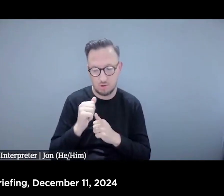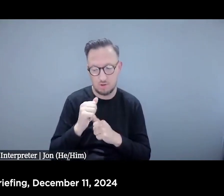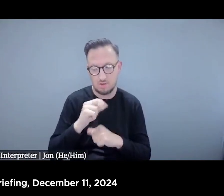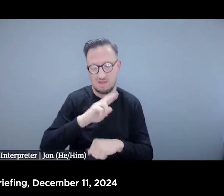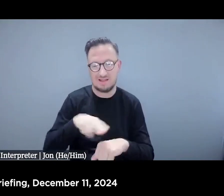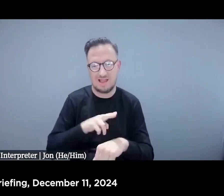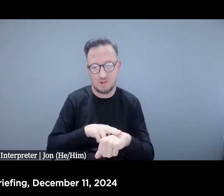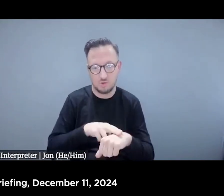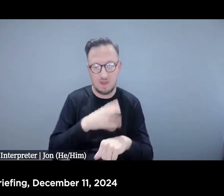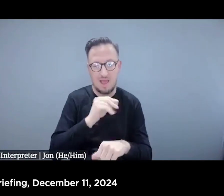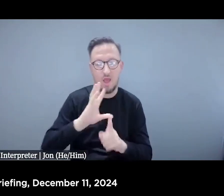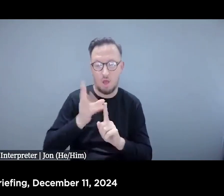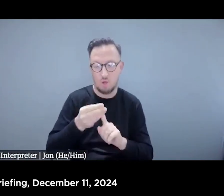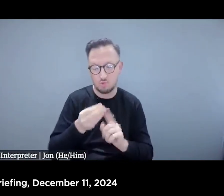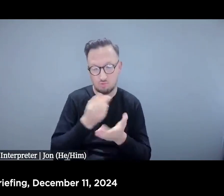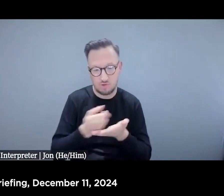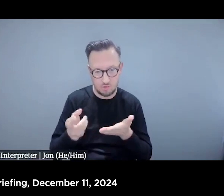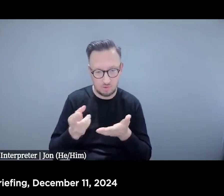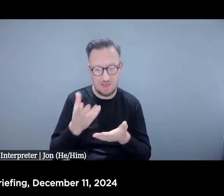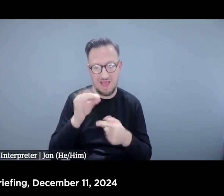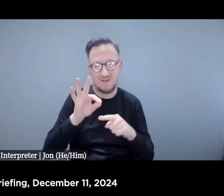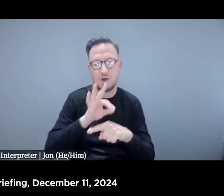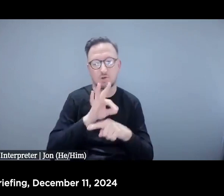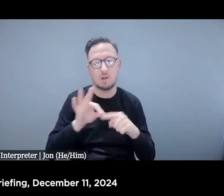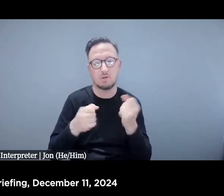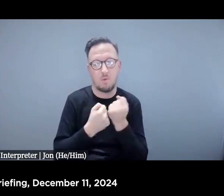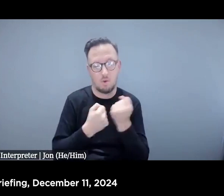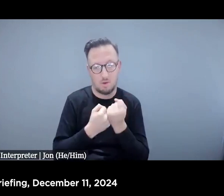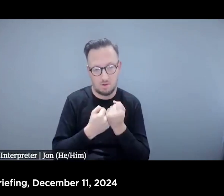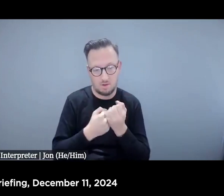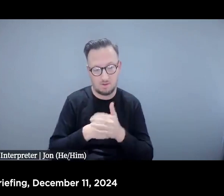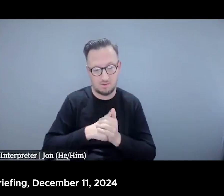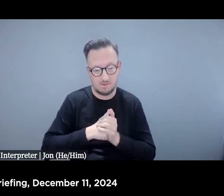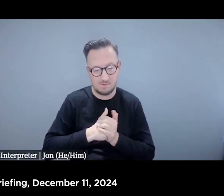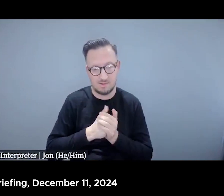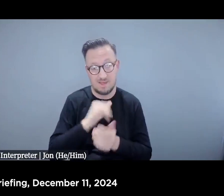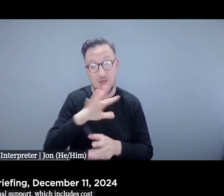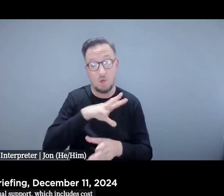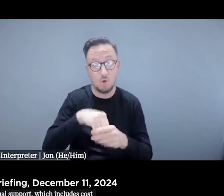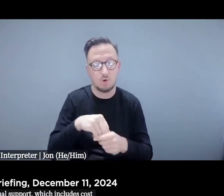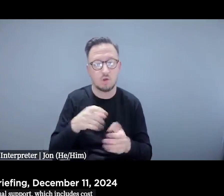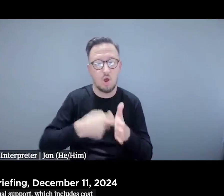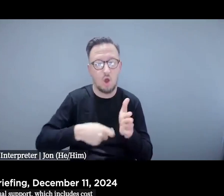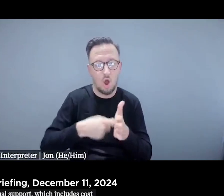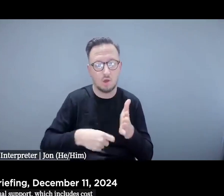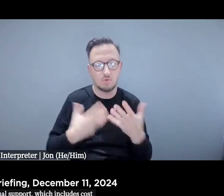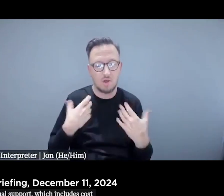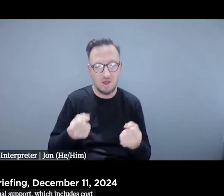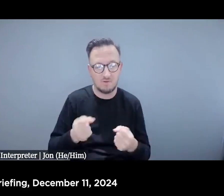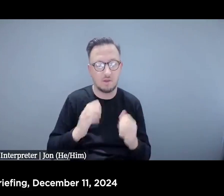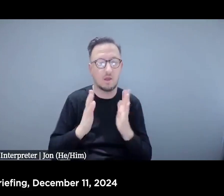natural and cultural resources, and functional support, which includes cost recovery, community capacity